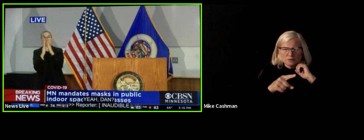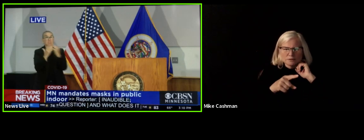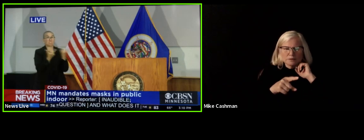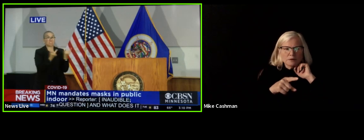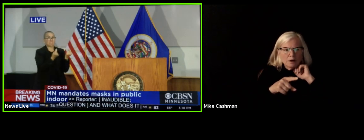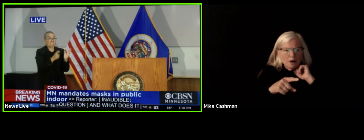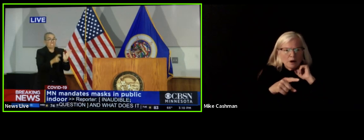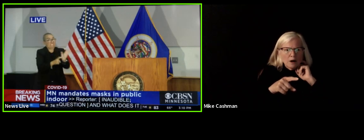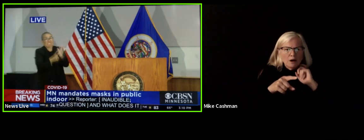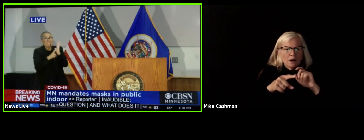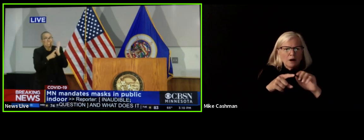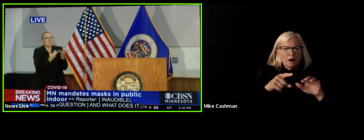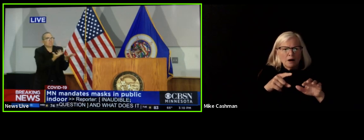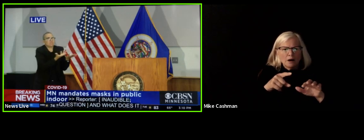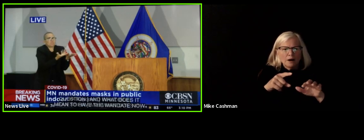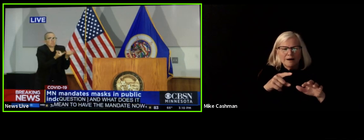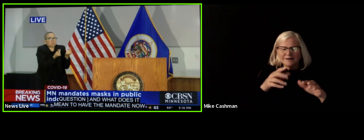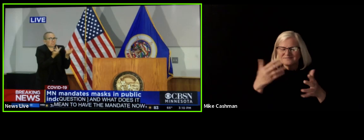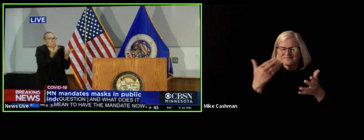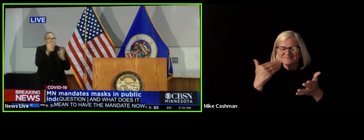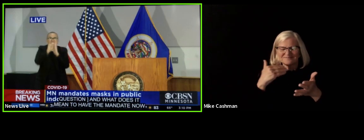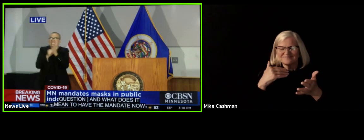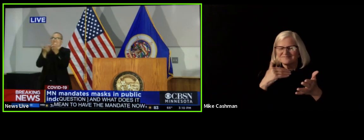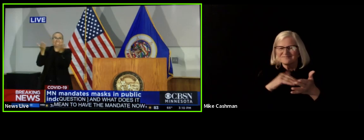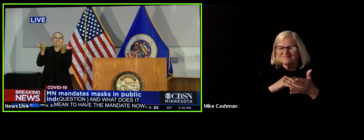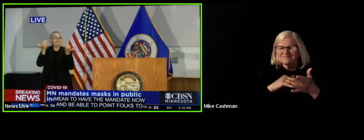say, hey, the state is saying you need to do this?